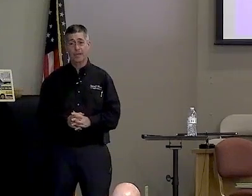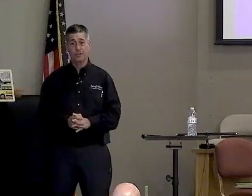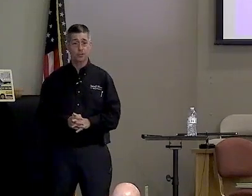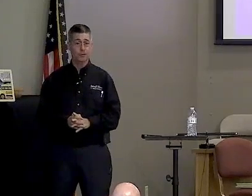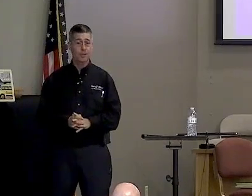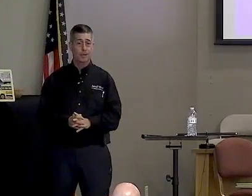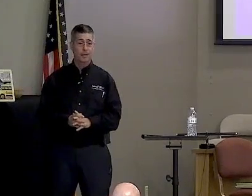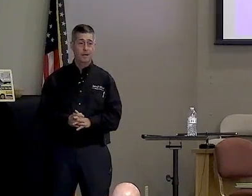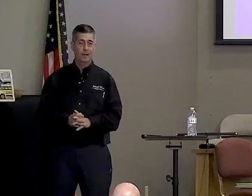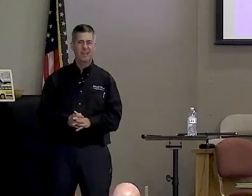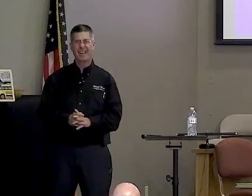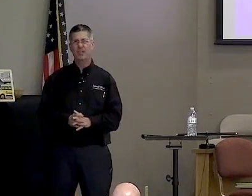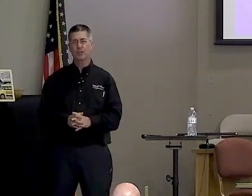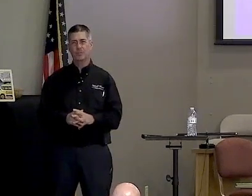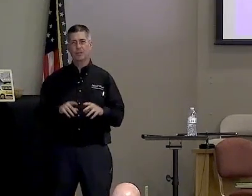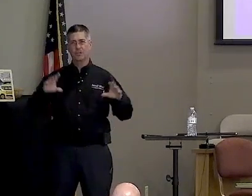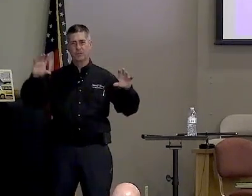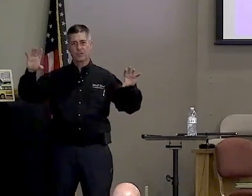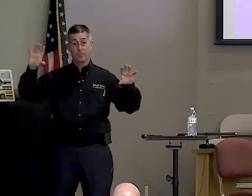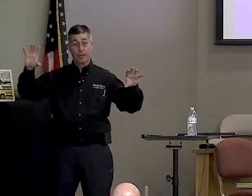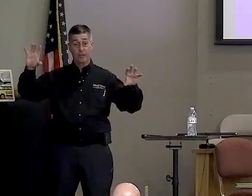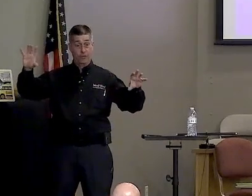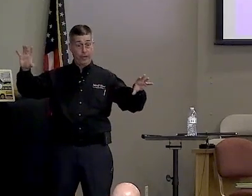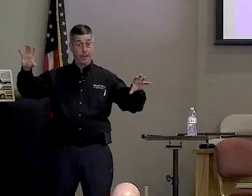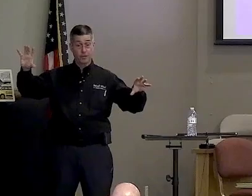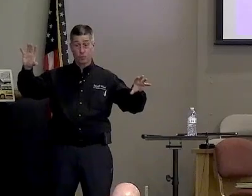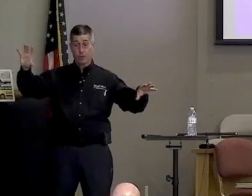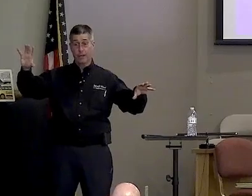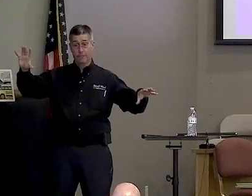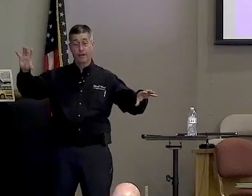issue. Not an issue as much as just a big thing. It's really there.